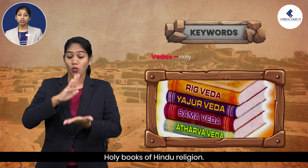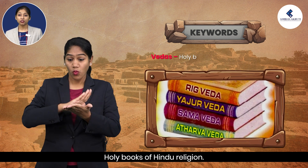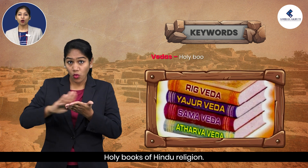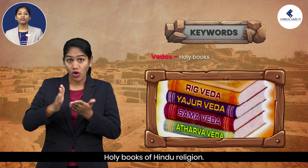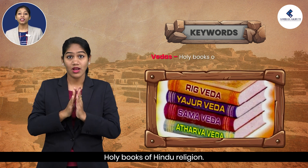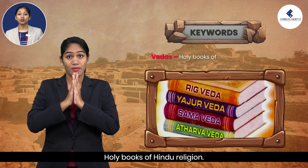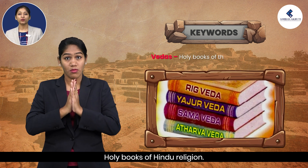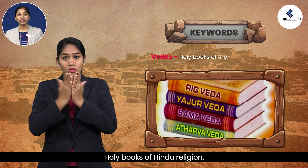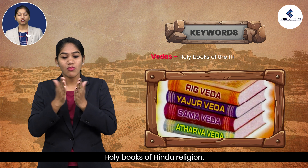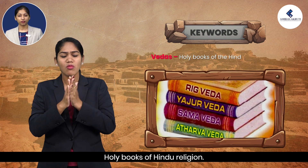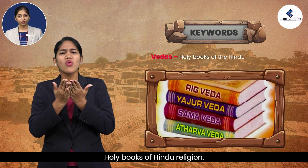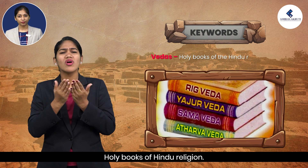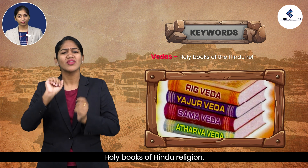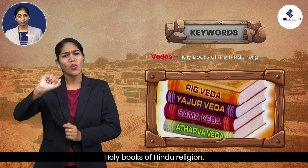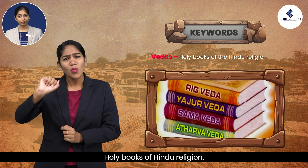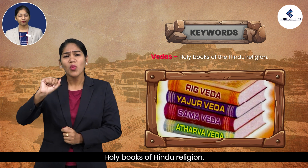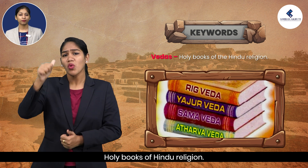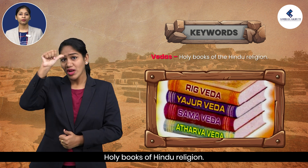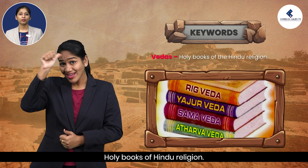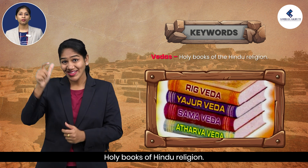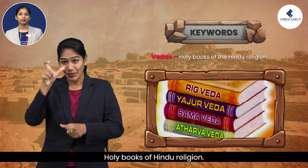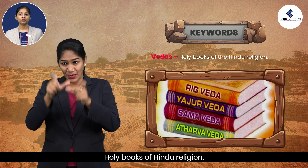holy books of Hindu religion.